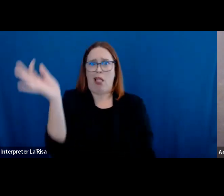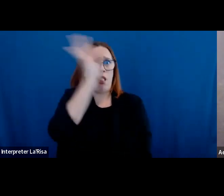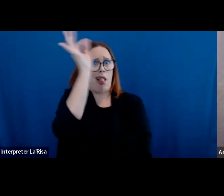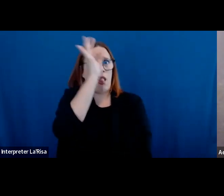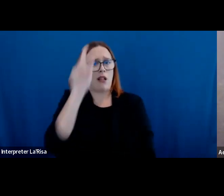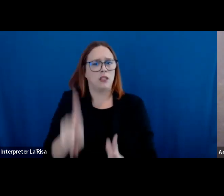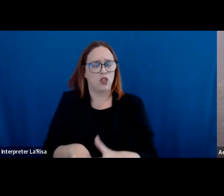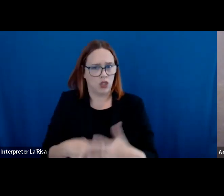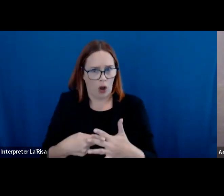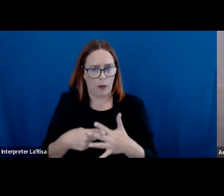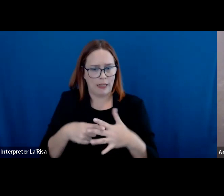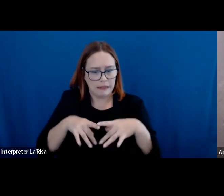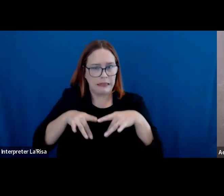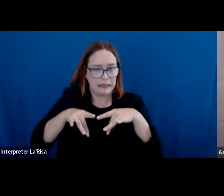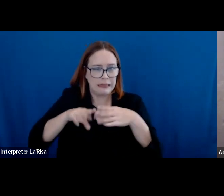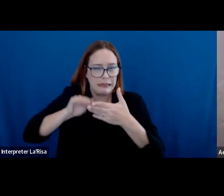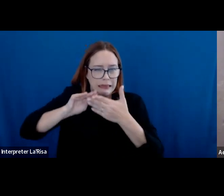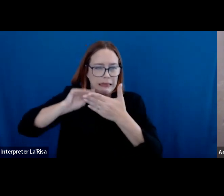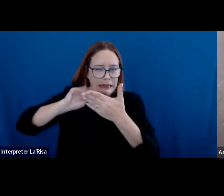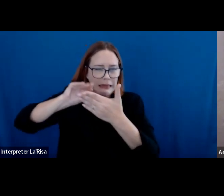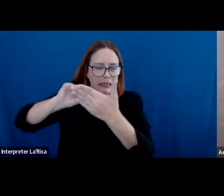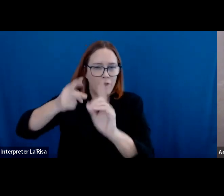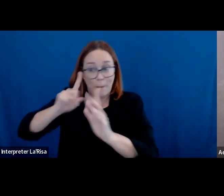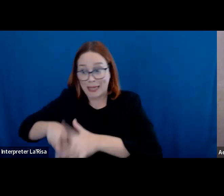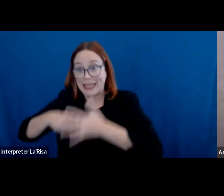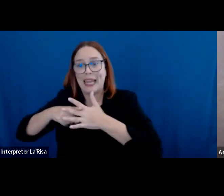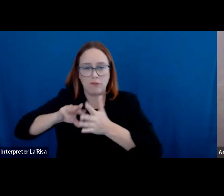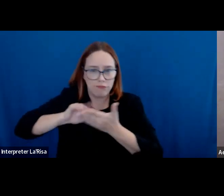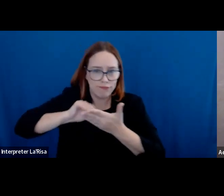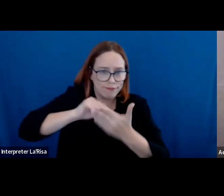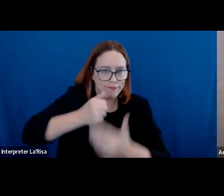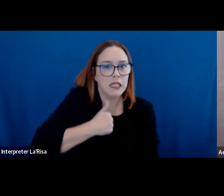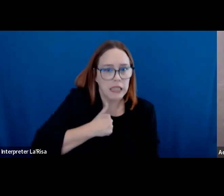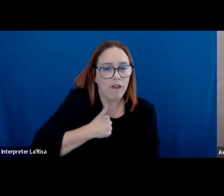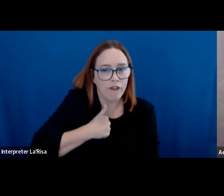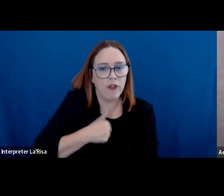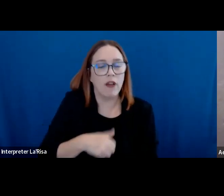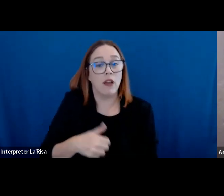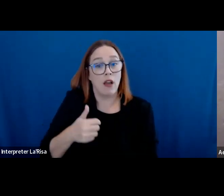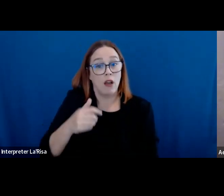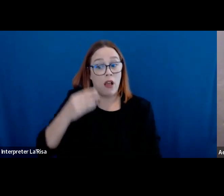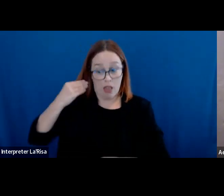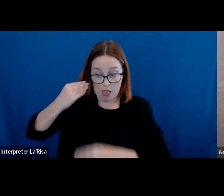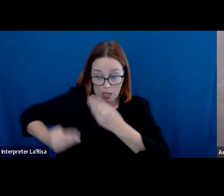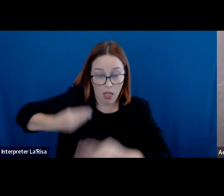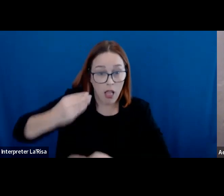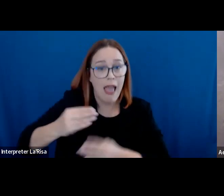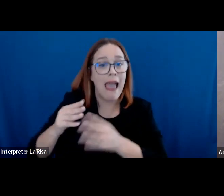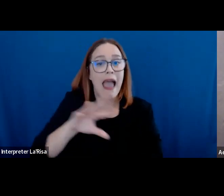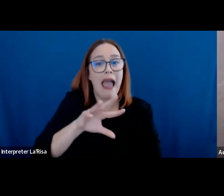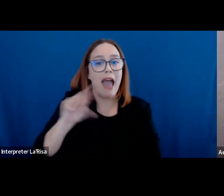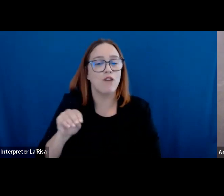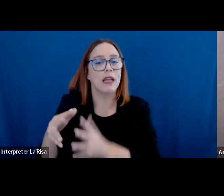it from the ground up. I am of African American descent, African American